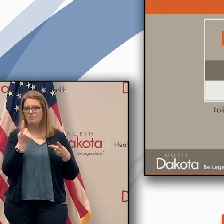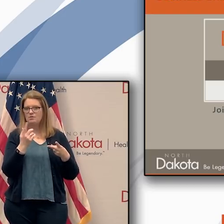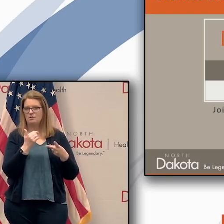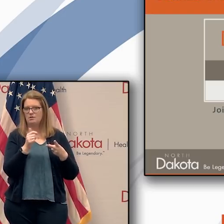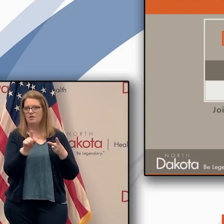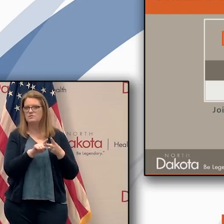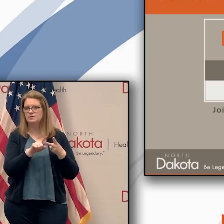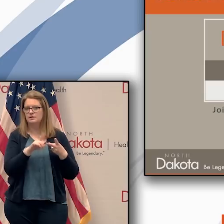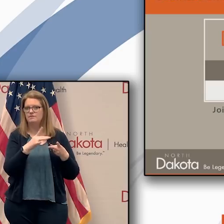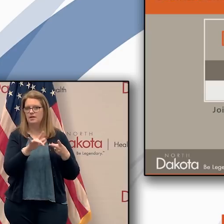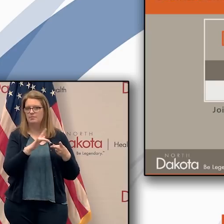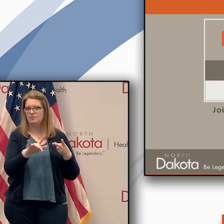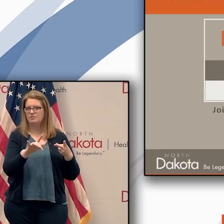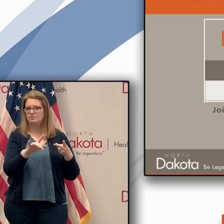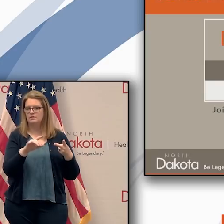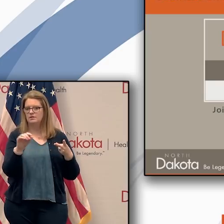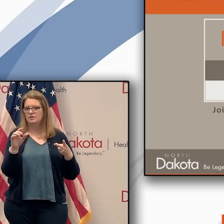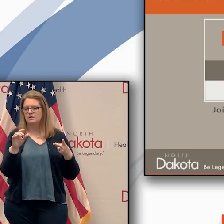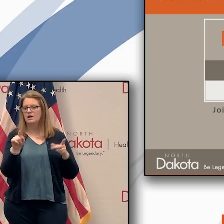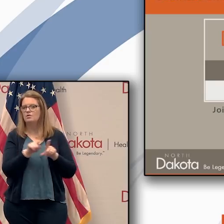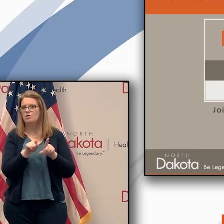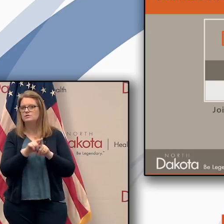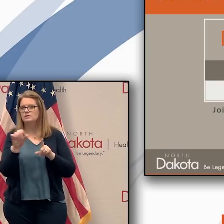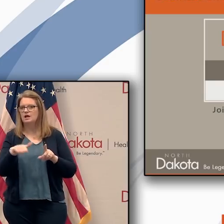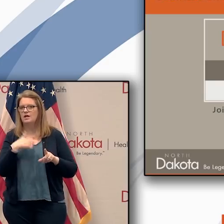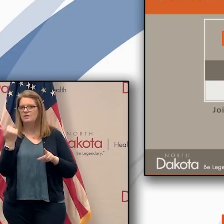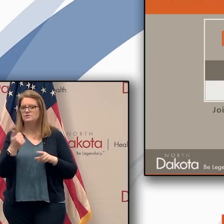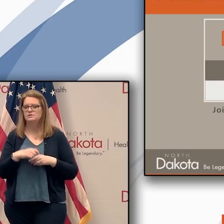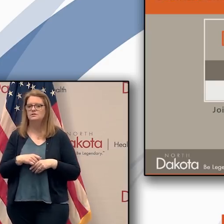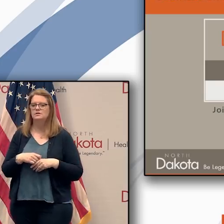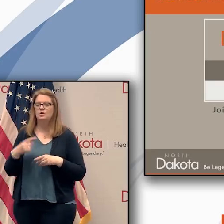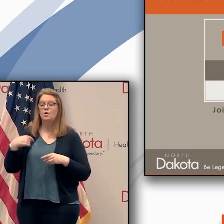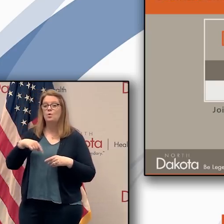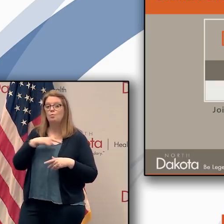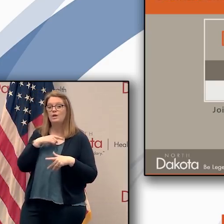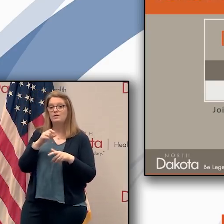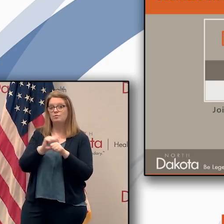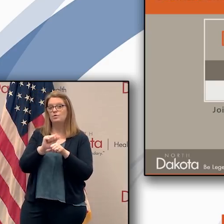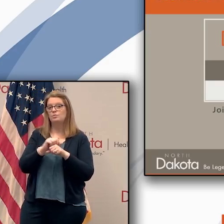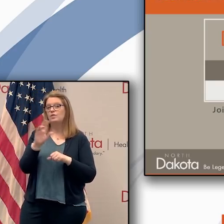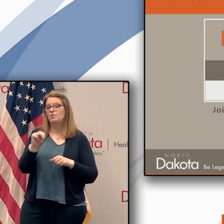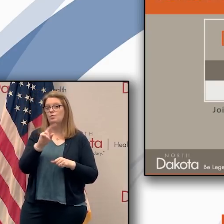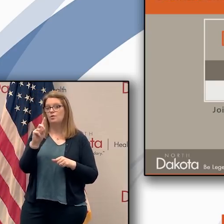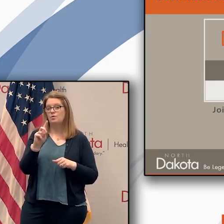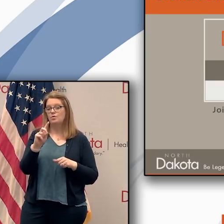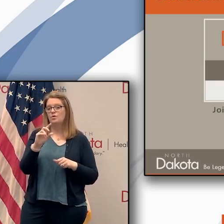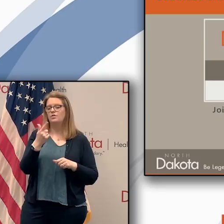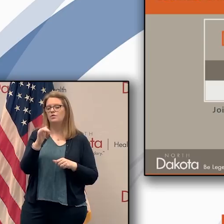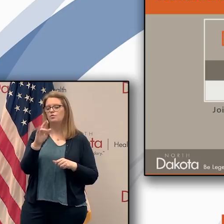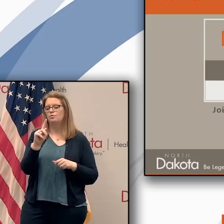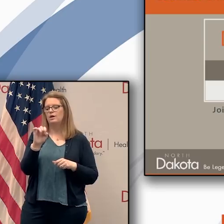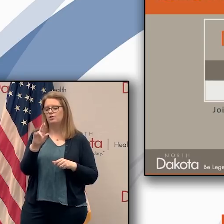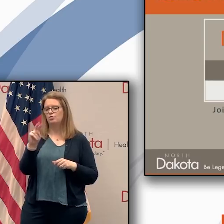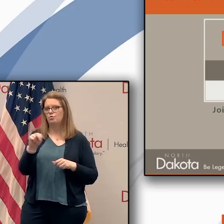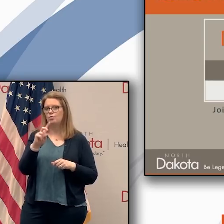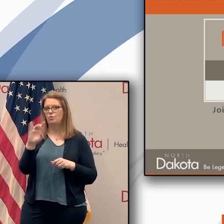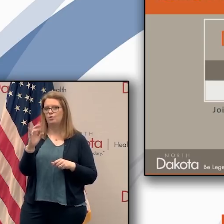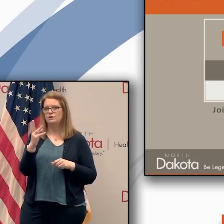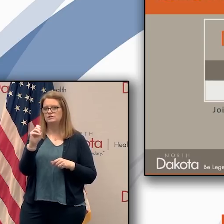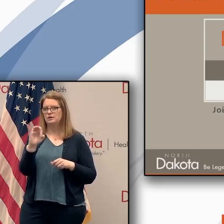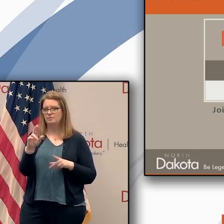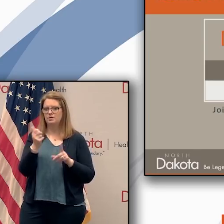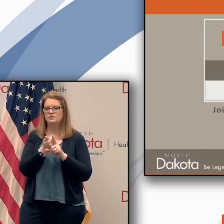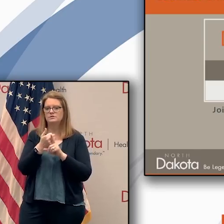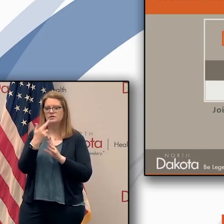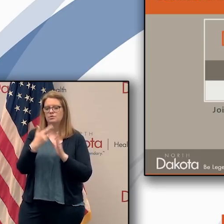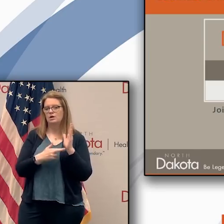well as upturns and others. We have again partnered with the Greater North Dakota Chamber to deliver these business briefings. You can